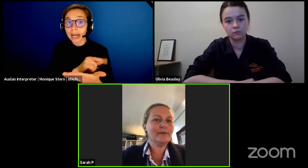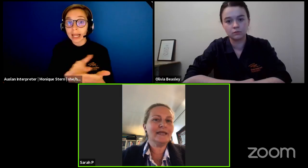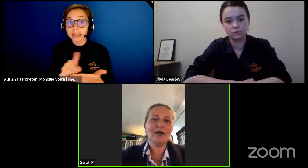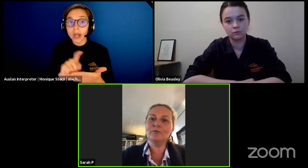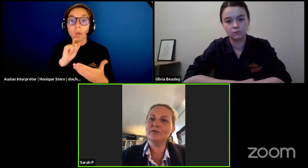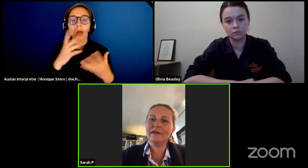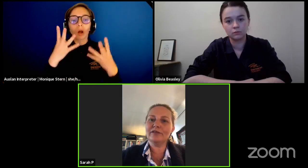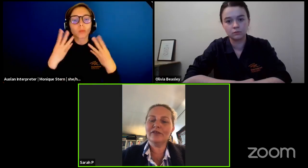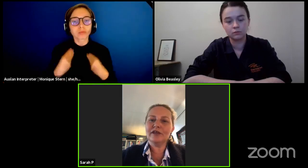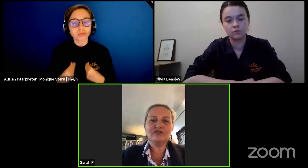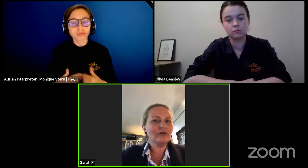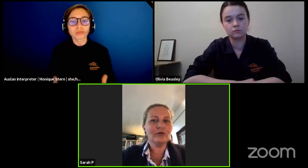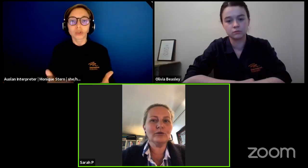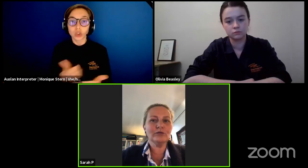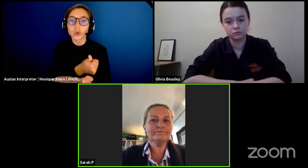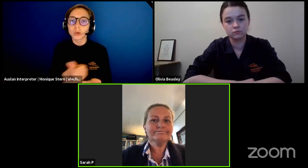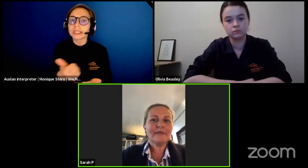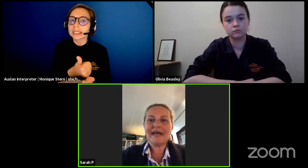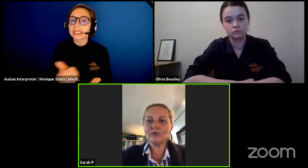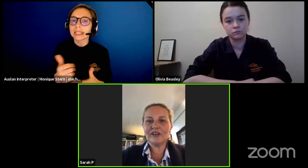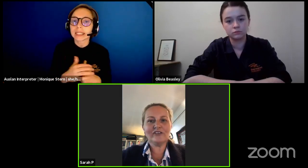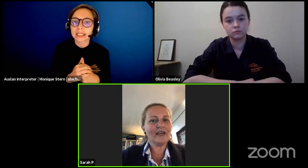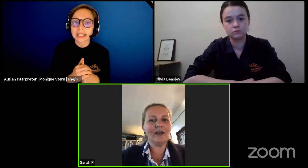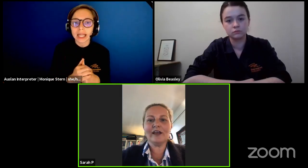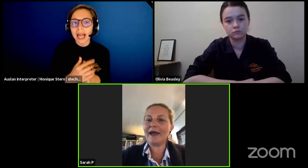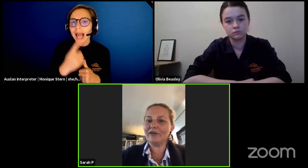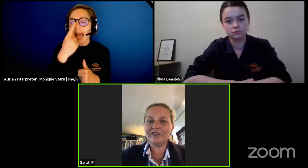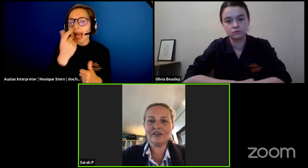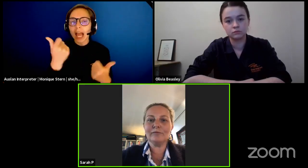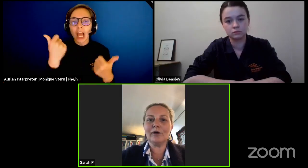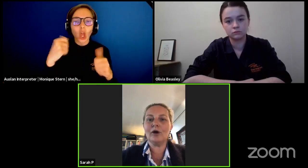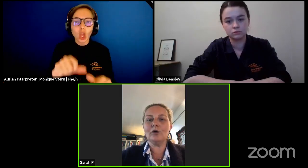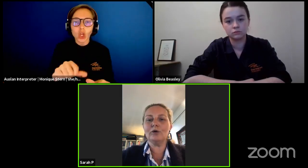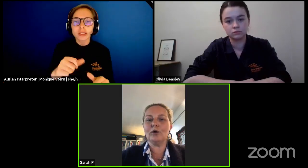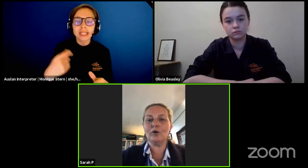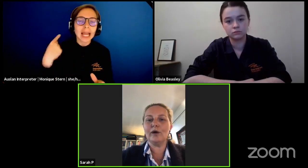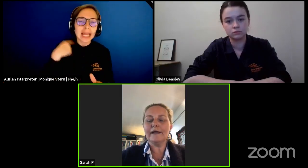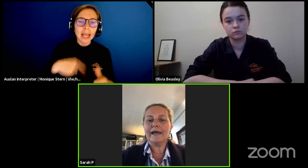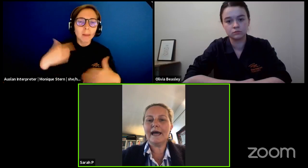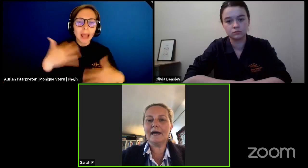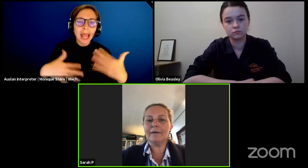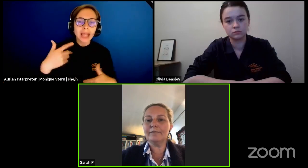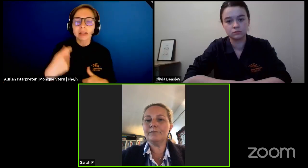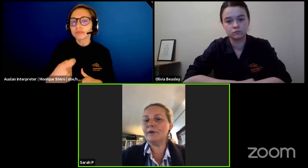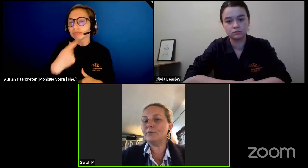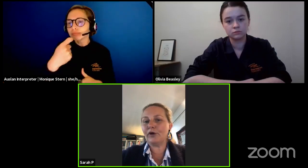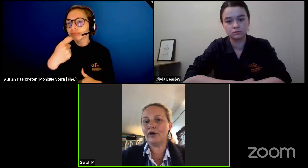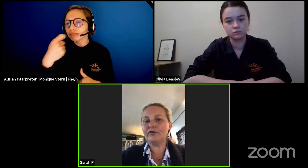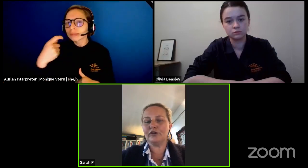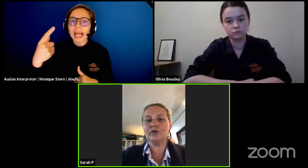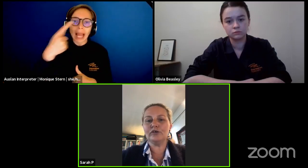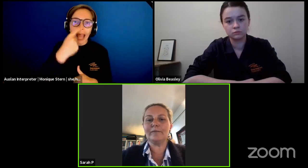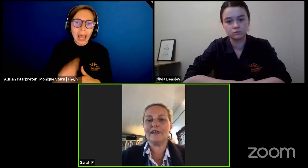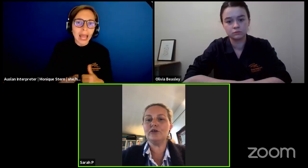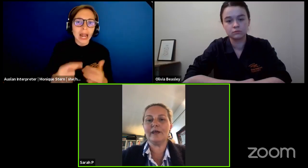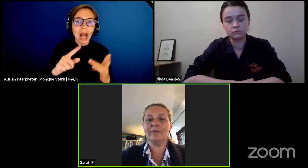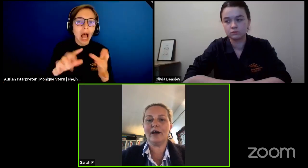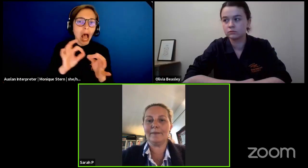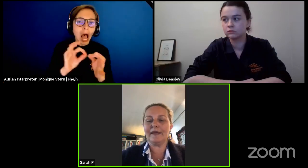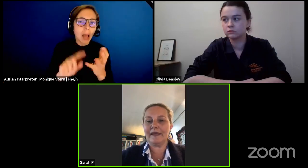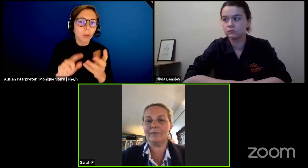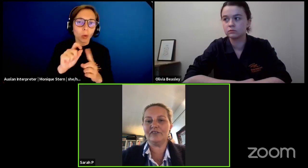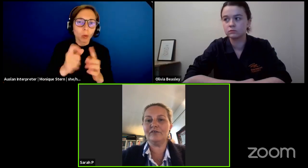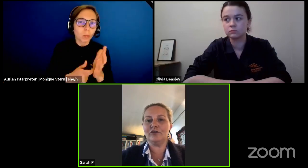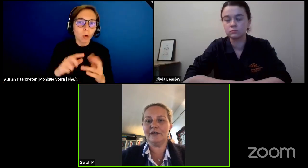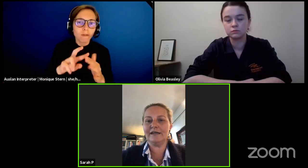and can be helped with general analgesia like paracetamol or ibuprofen or something you can